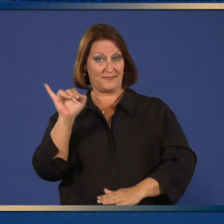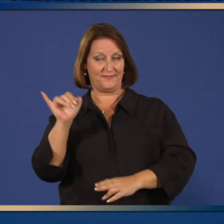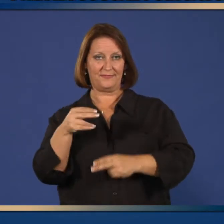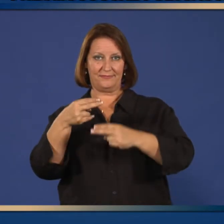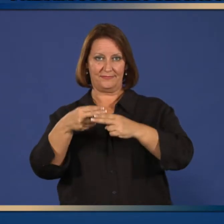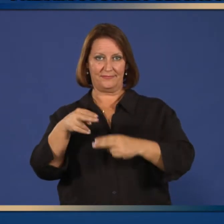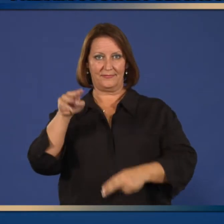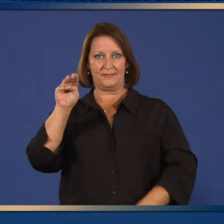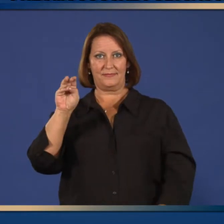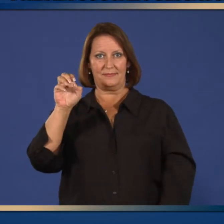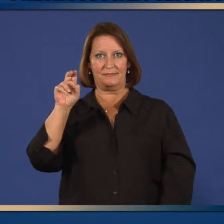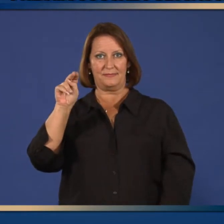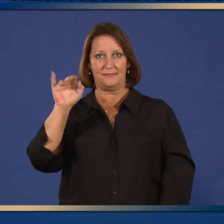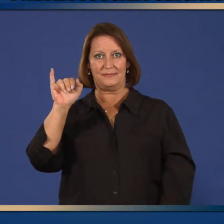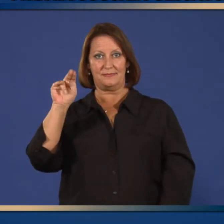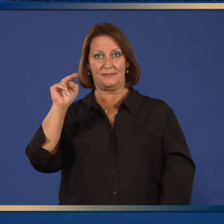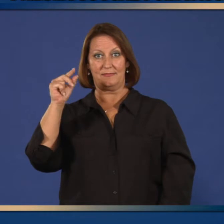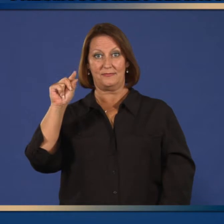meningitis.